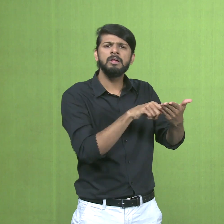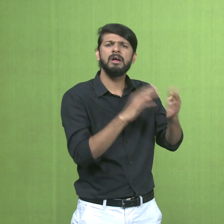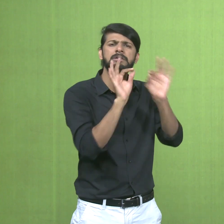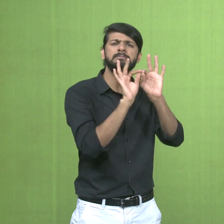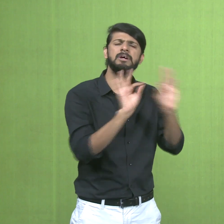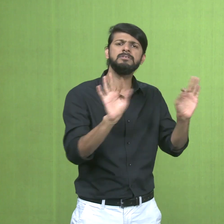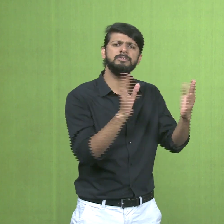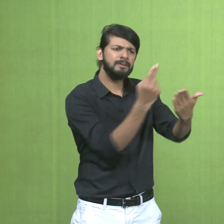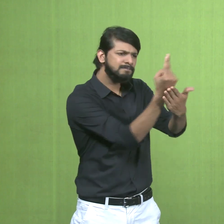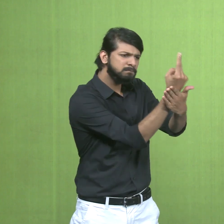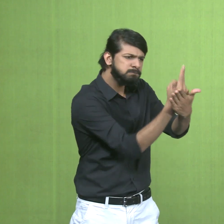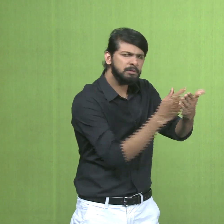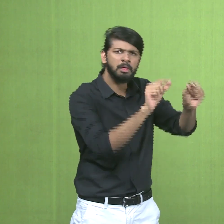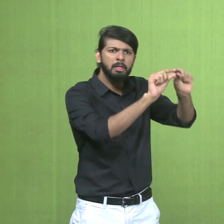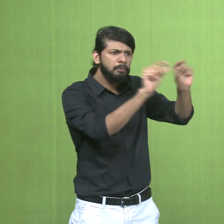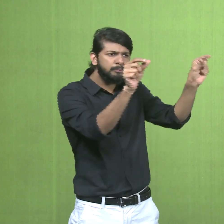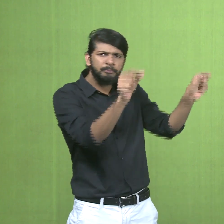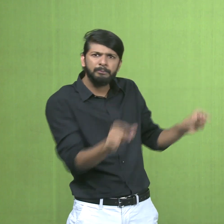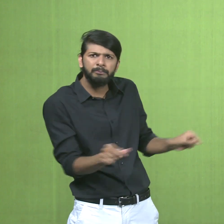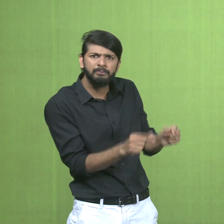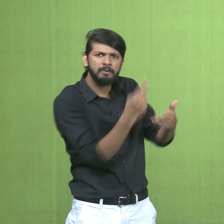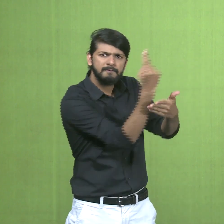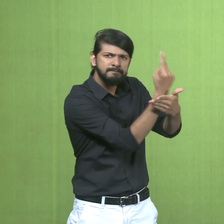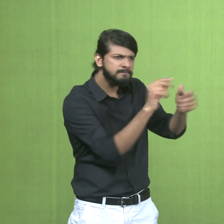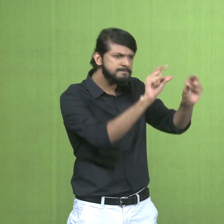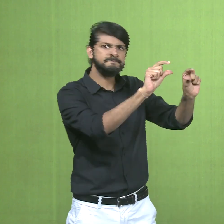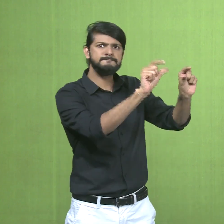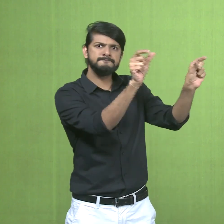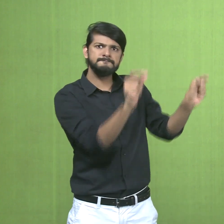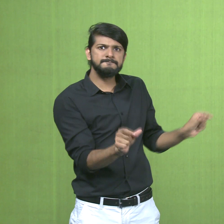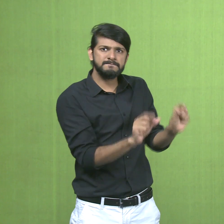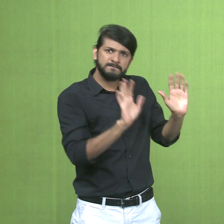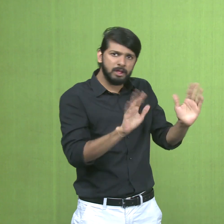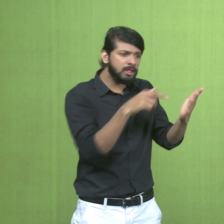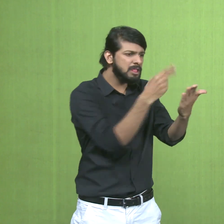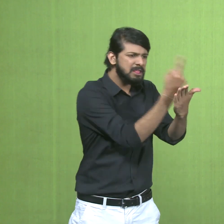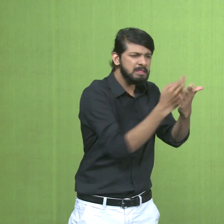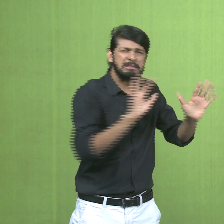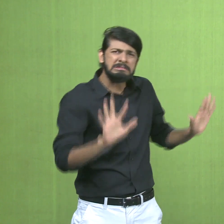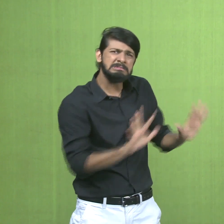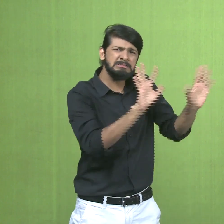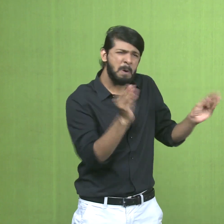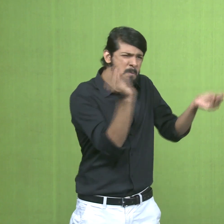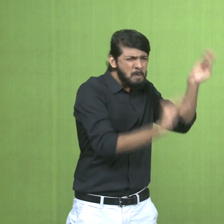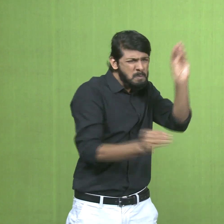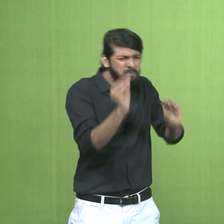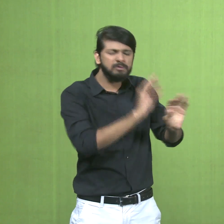Something characteristic of Kalighat painting is that the lines and colors were bold